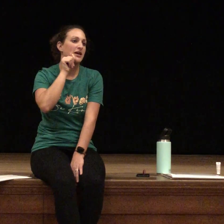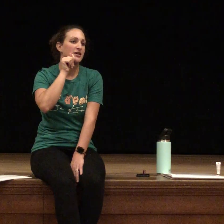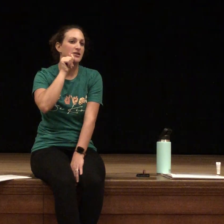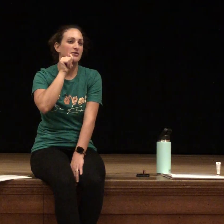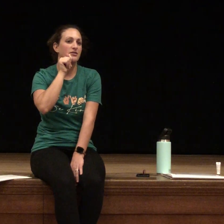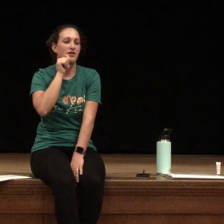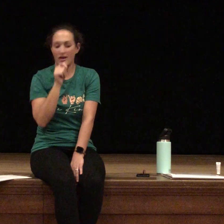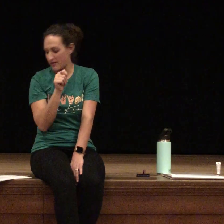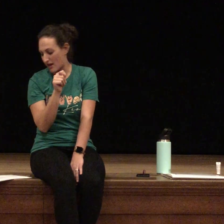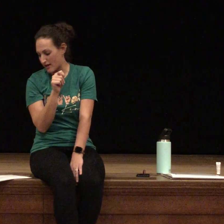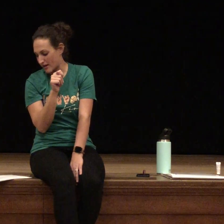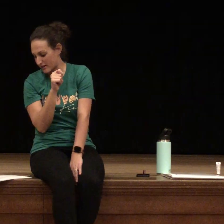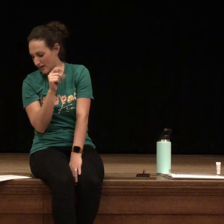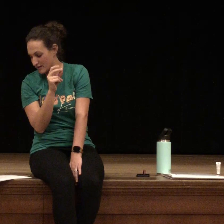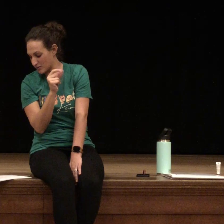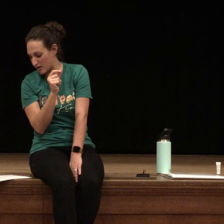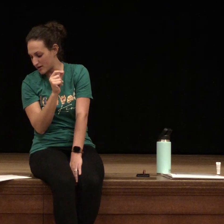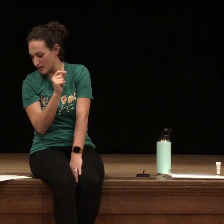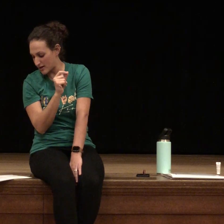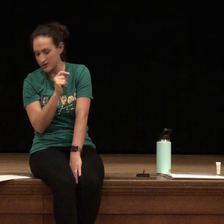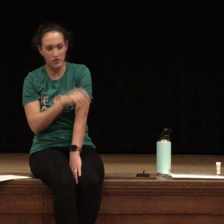Tan. And then I think the last one is gray.